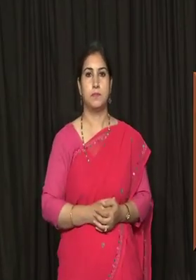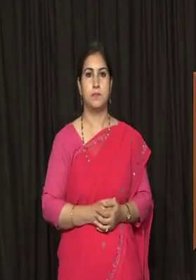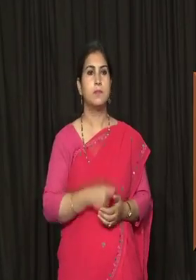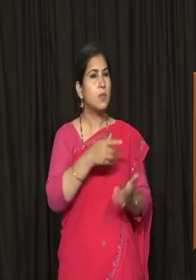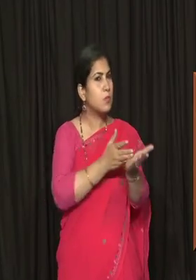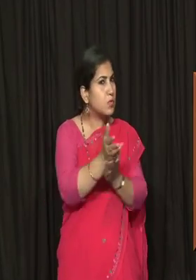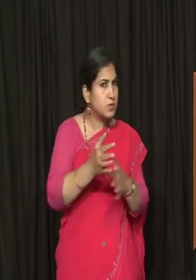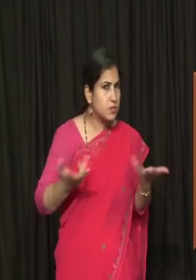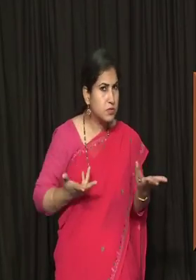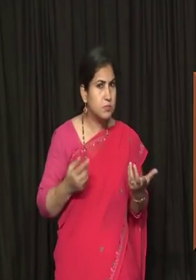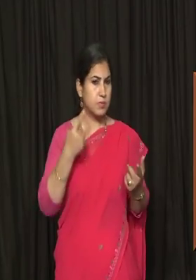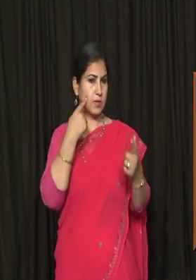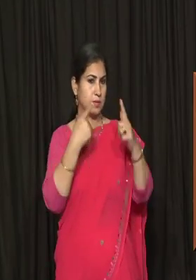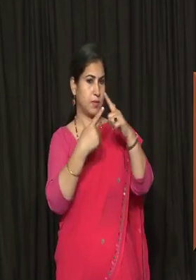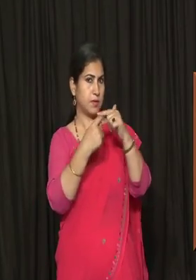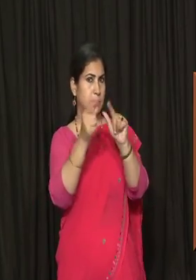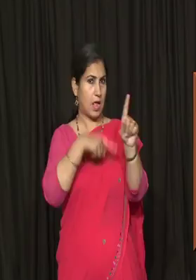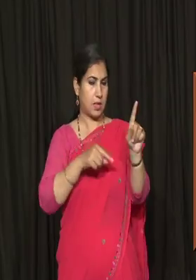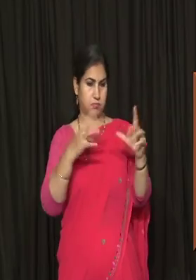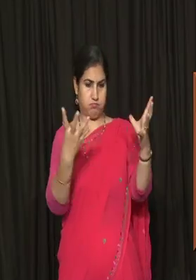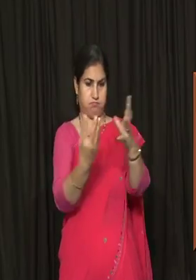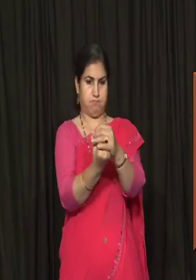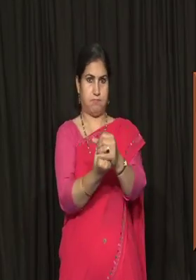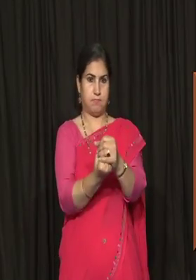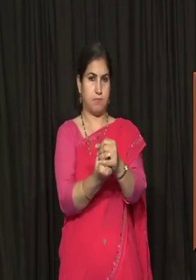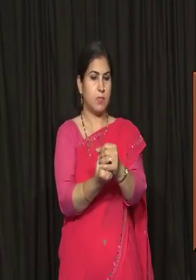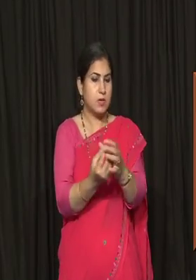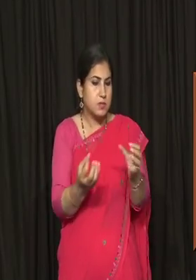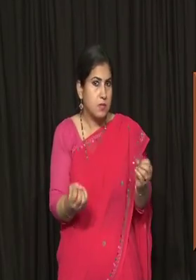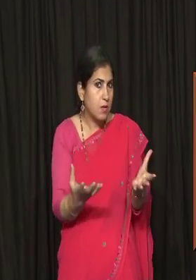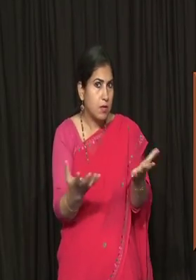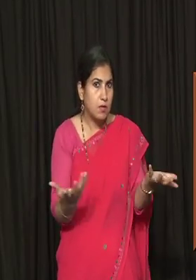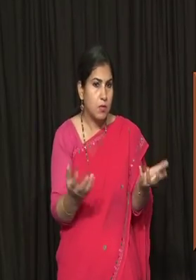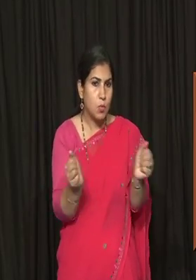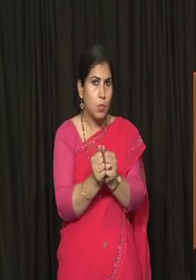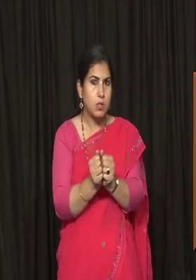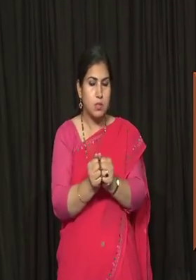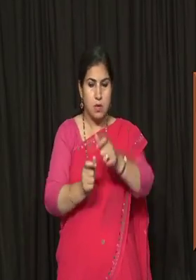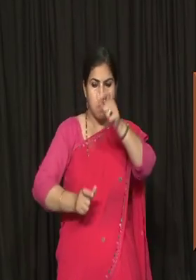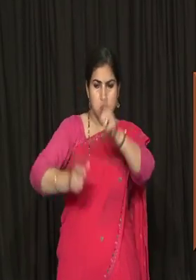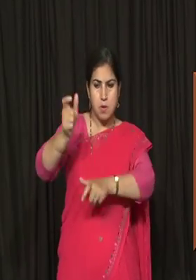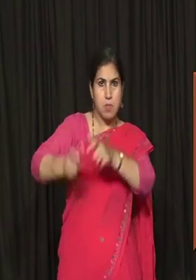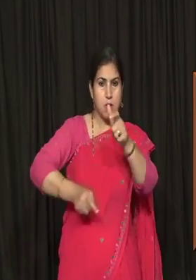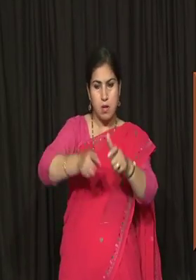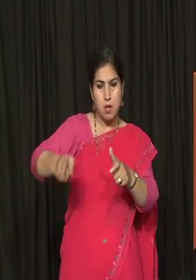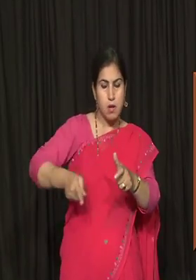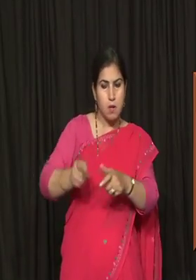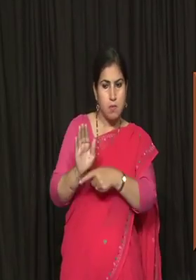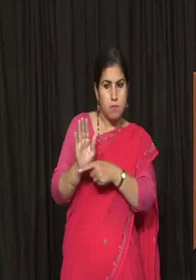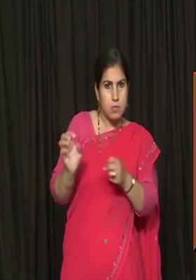The process of Italian unification began with the Congress of Vienna.